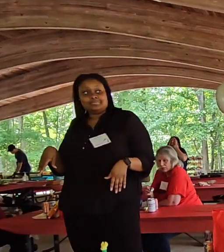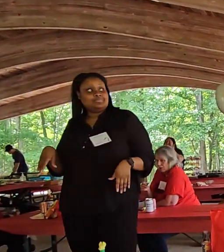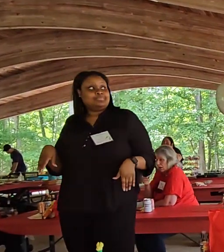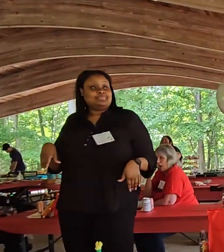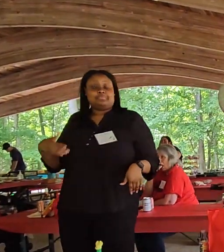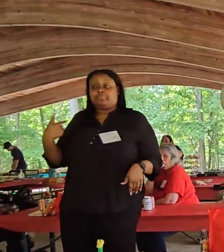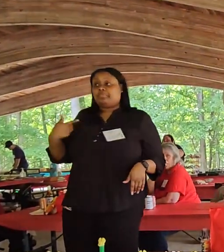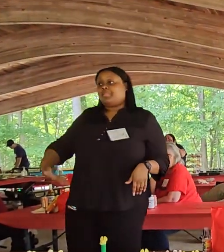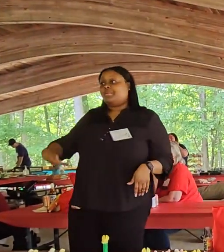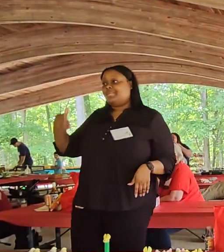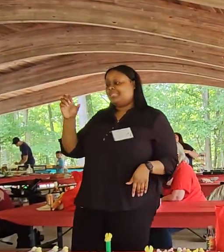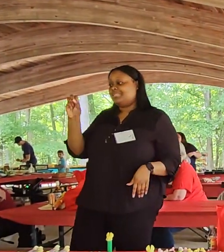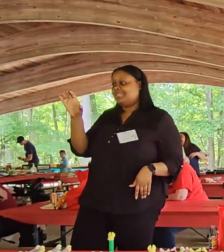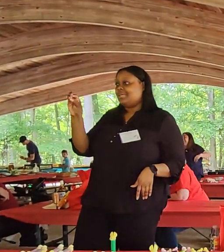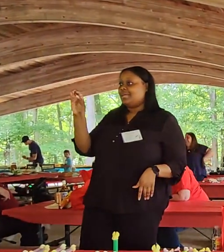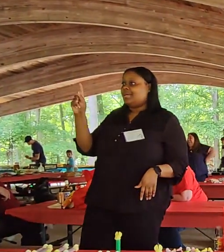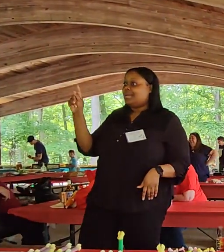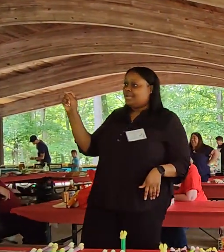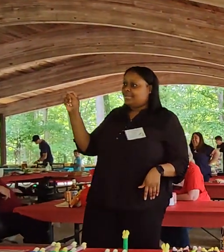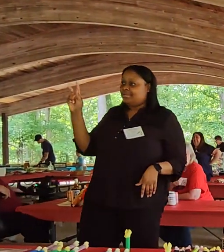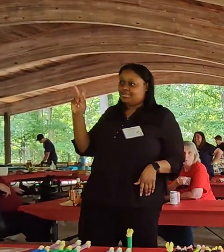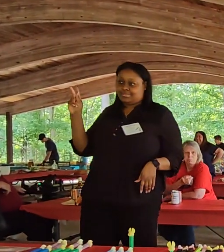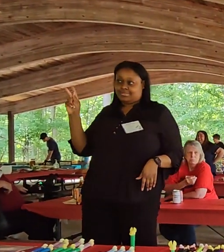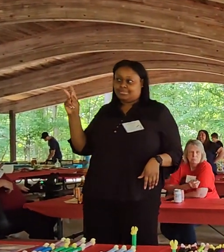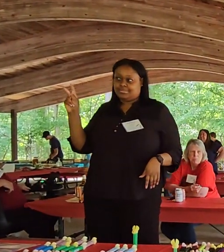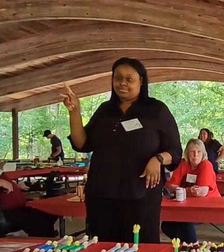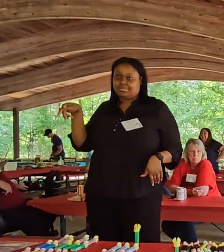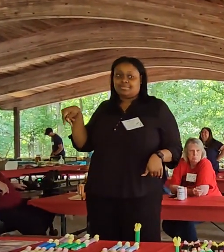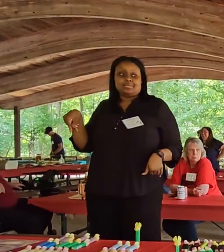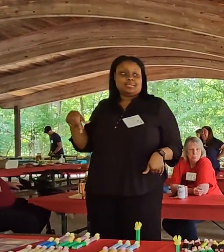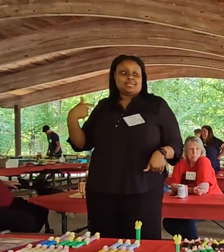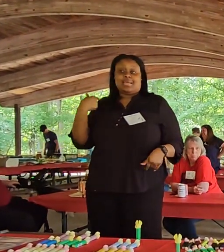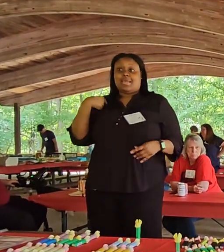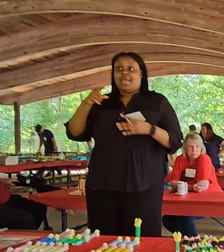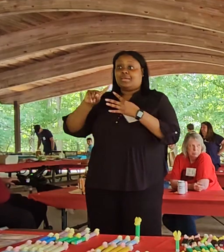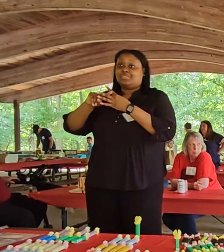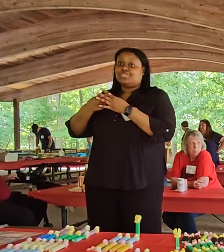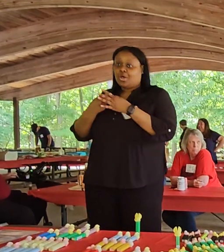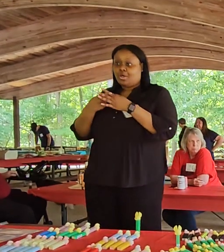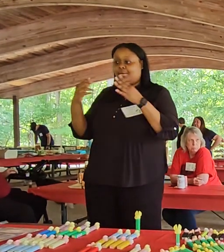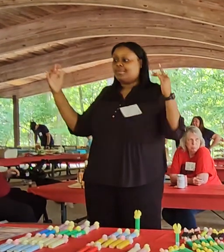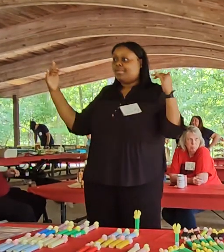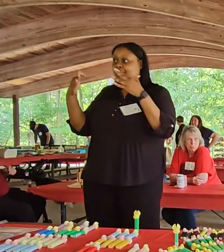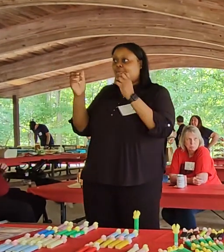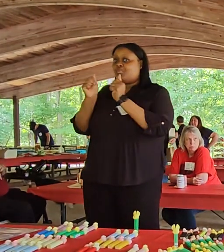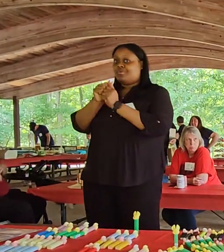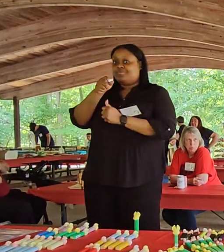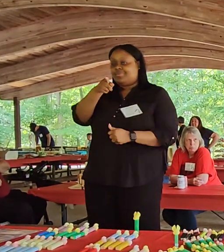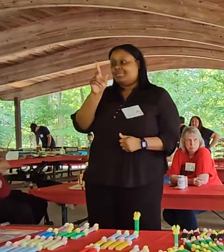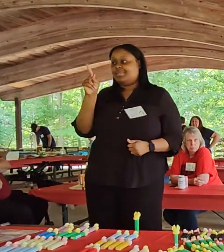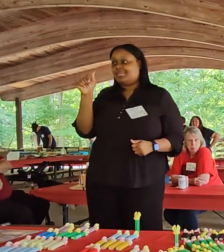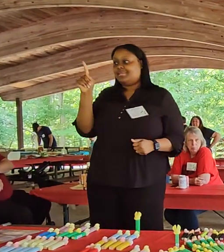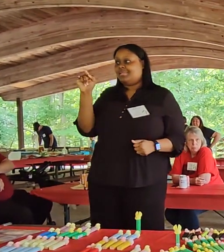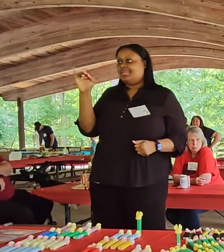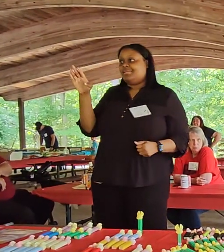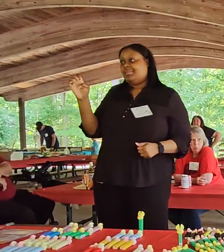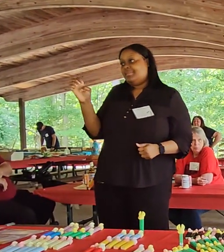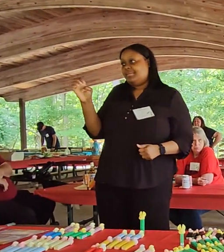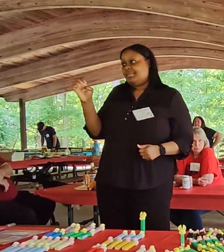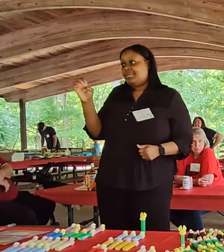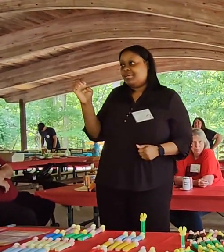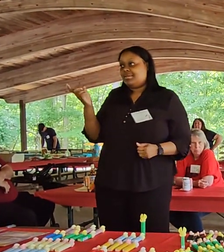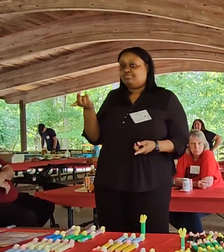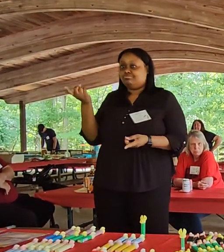Well, I am Scott Karsner, and I started this gathering with Katie and with the Schmitz back in